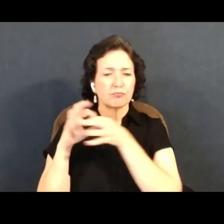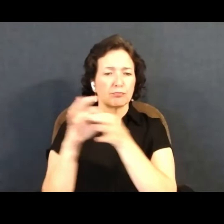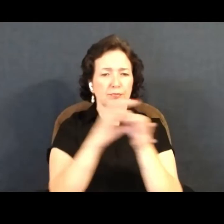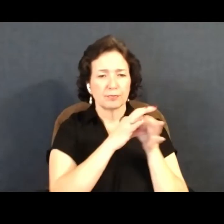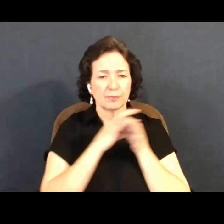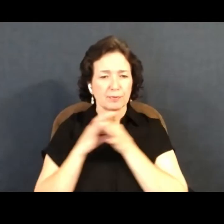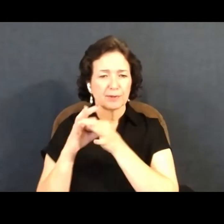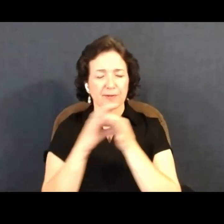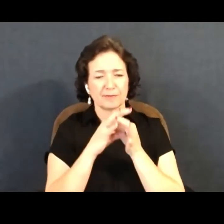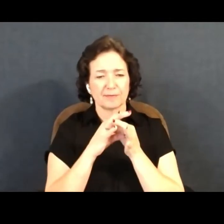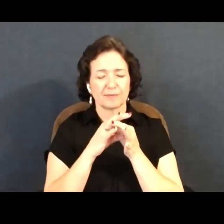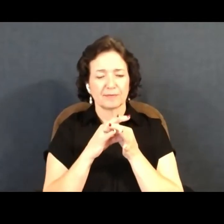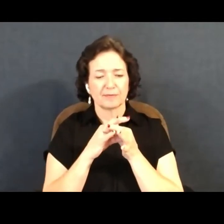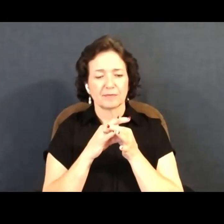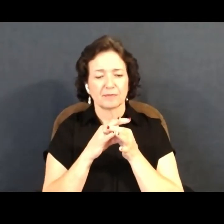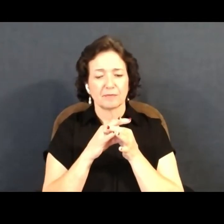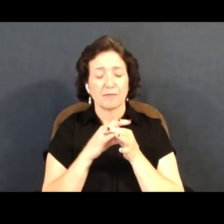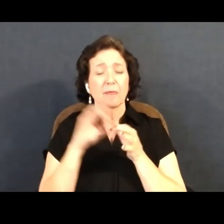In the year